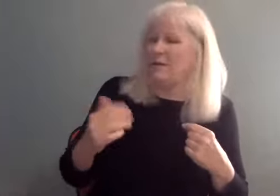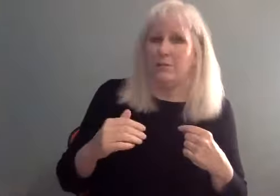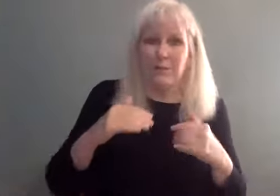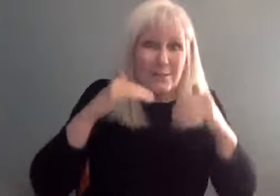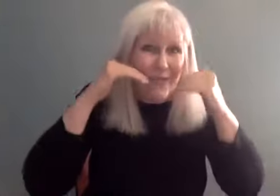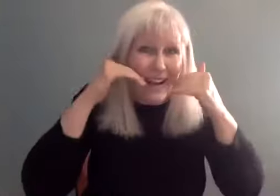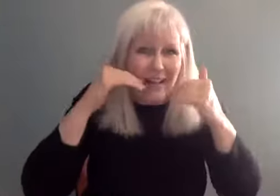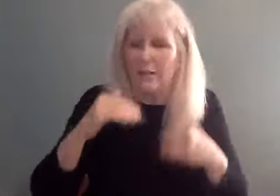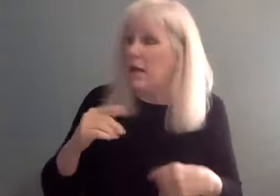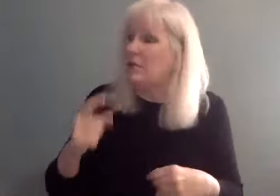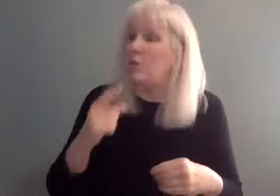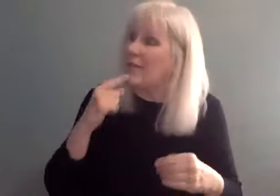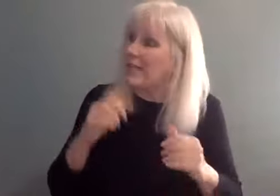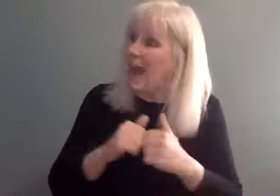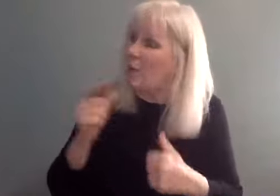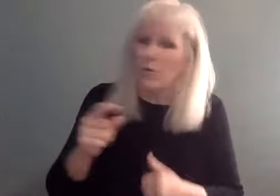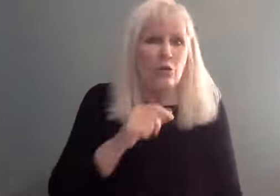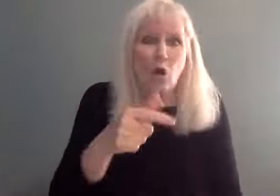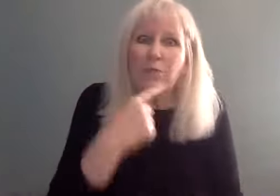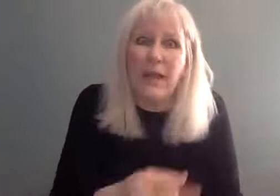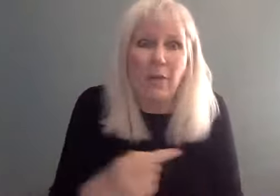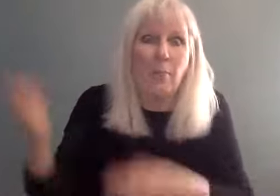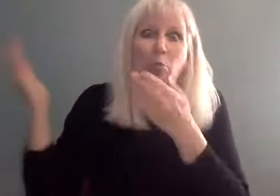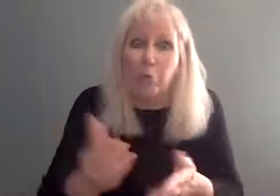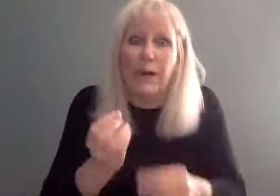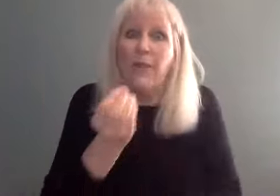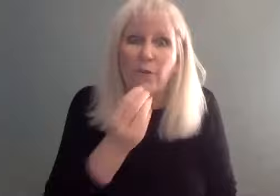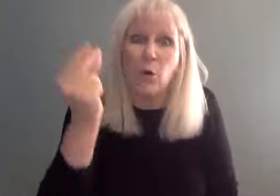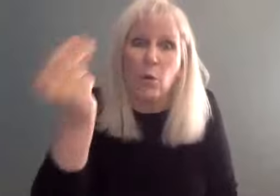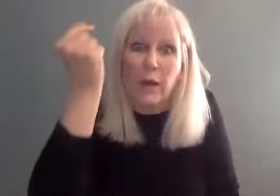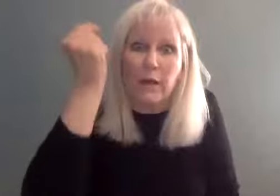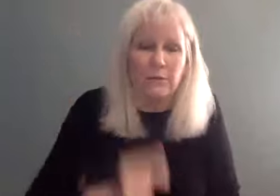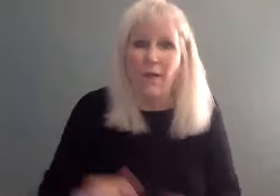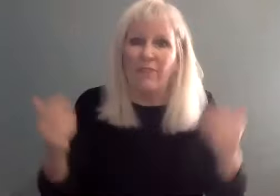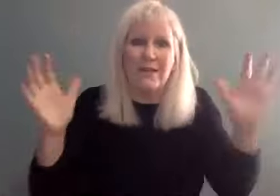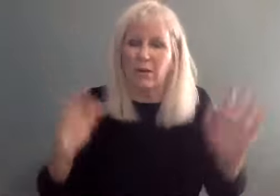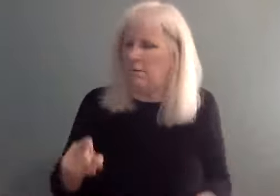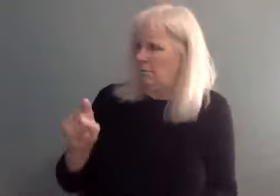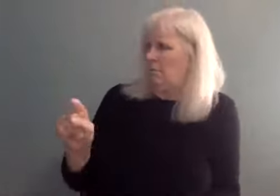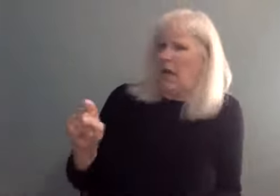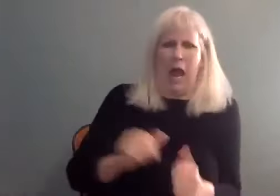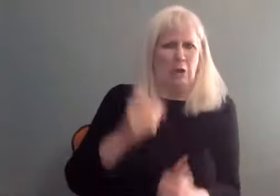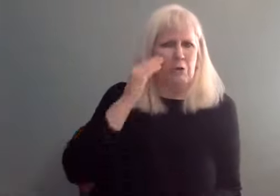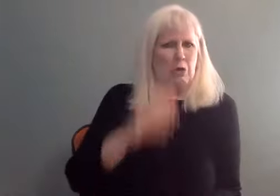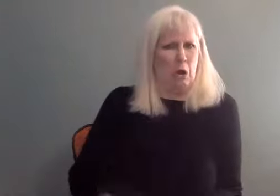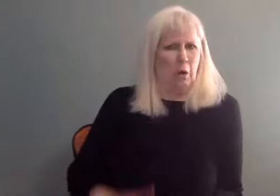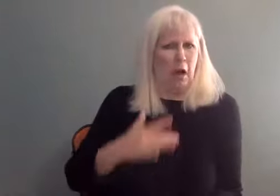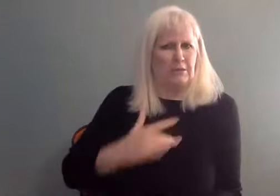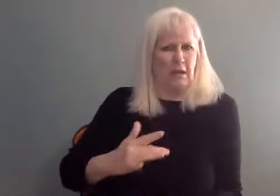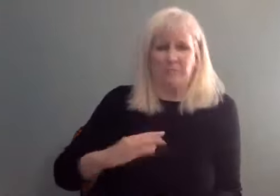don't tell them. Just bring them their food. I was like, what? How does she know? So I thought, I'll try it because I want to prove you